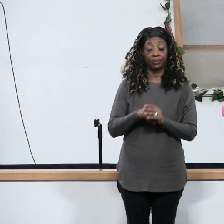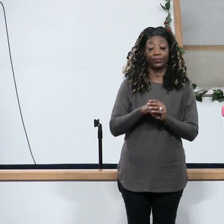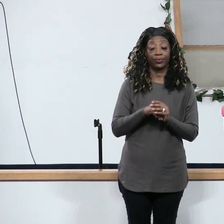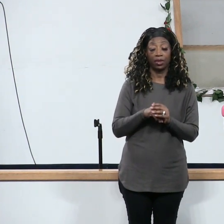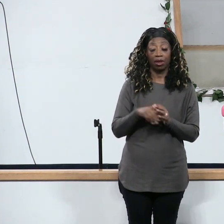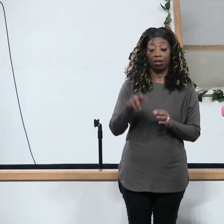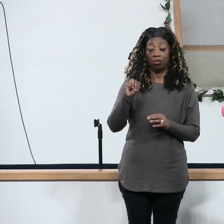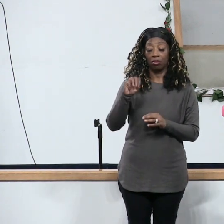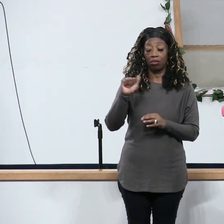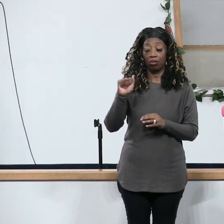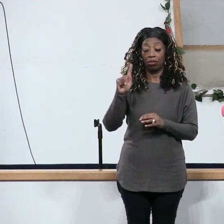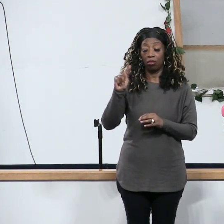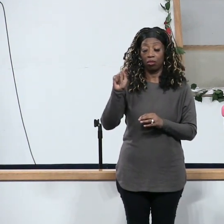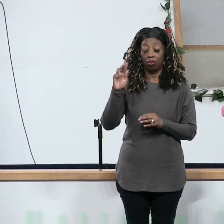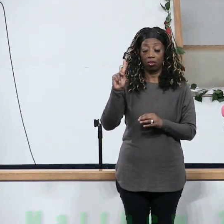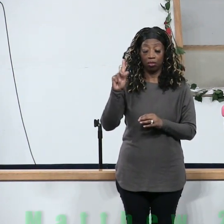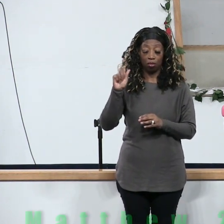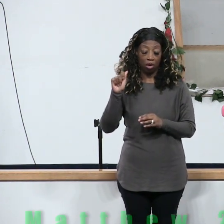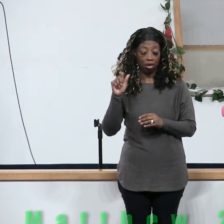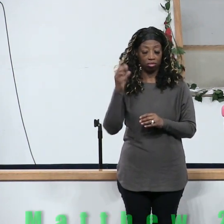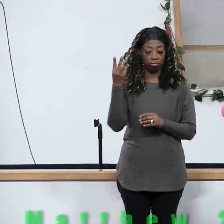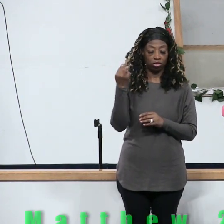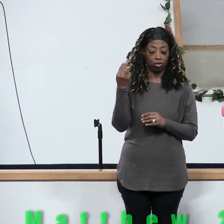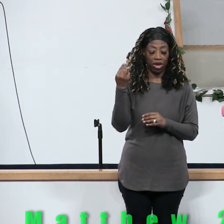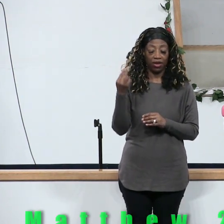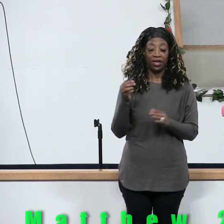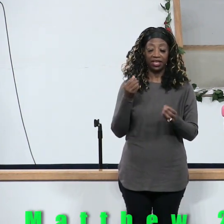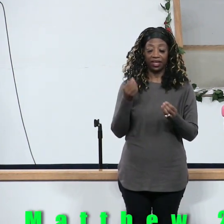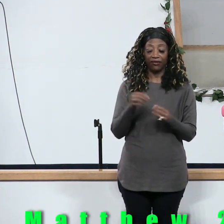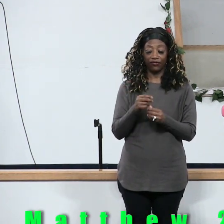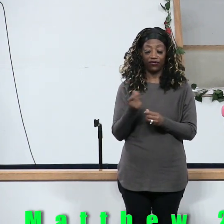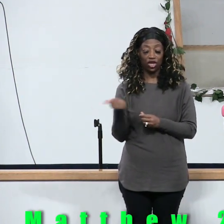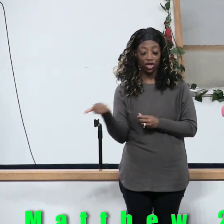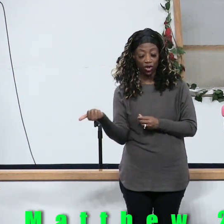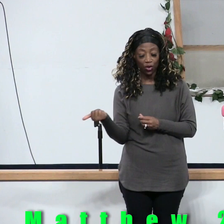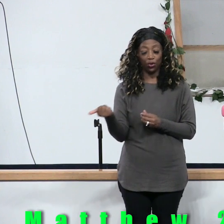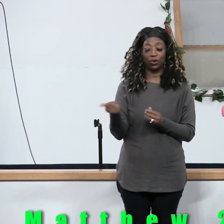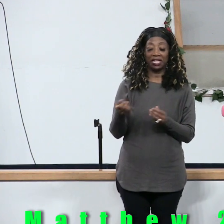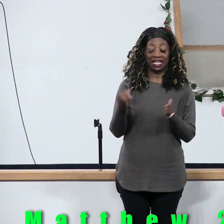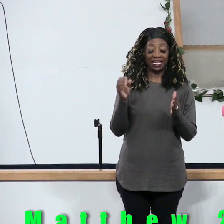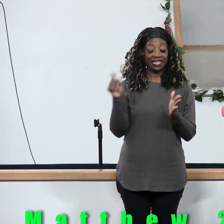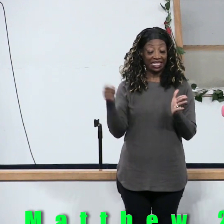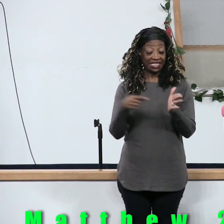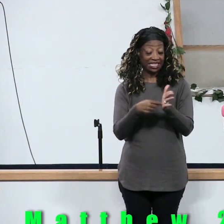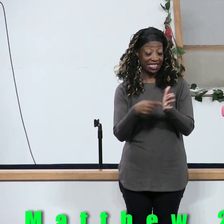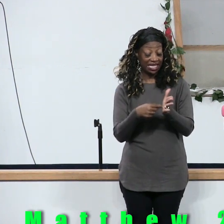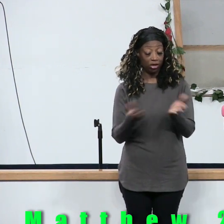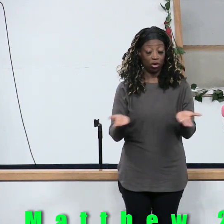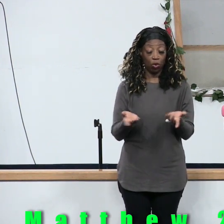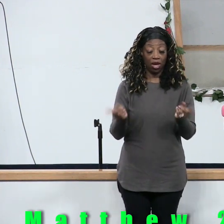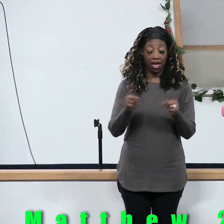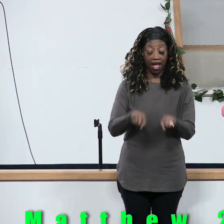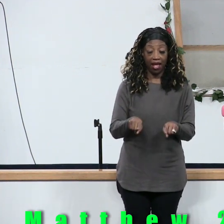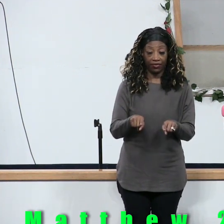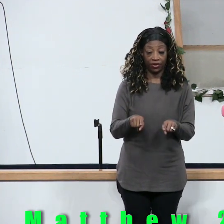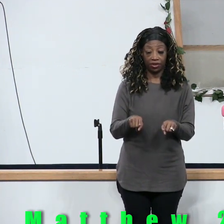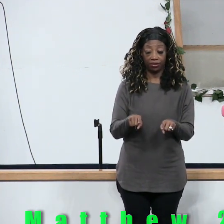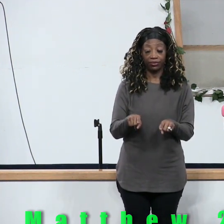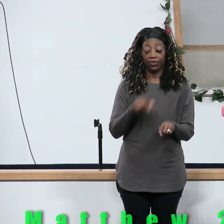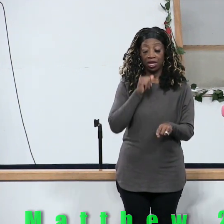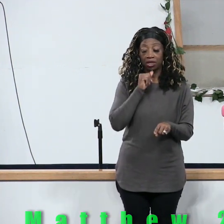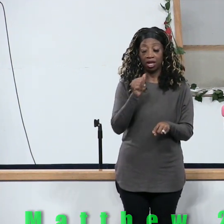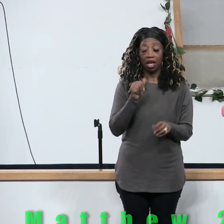12, they give fewer details about what happens at this moment because they spend less time in the